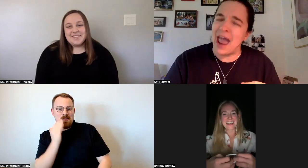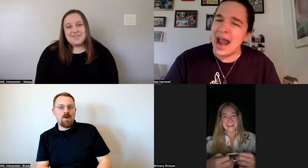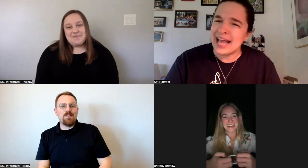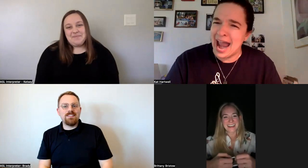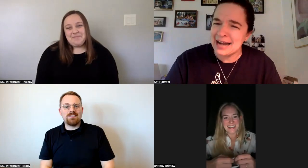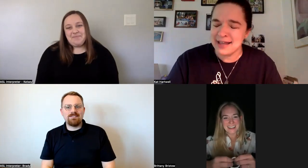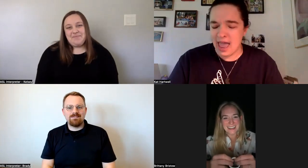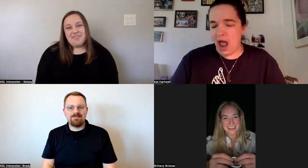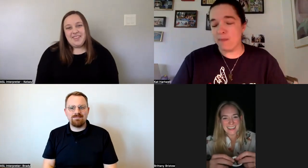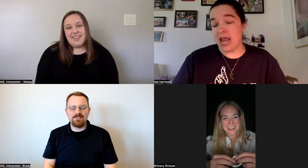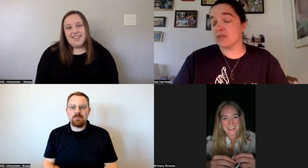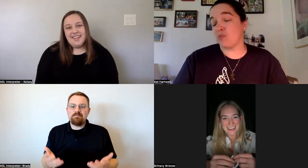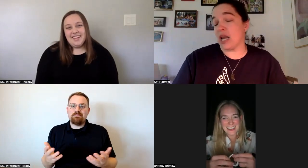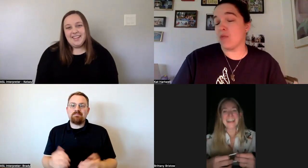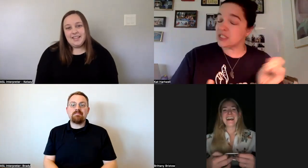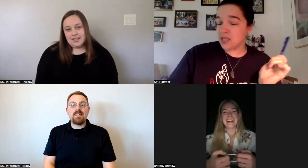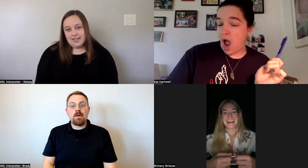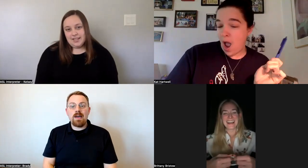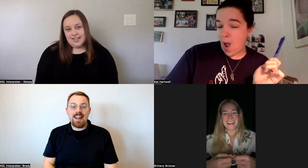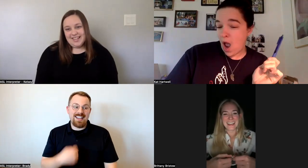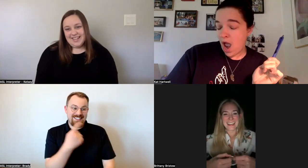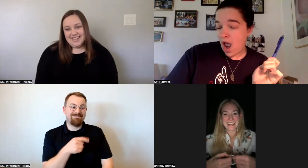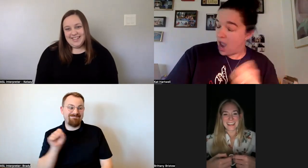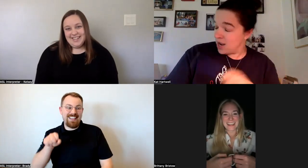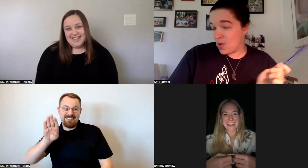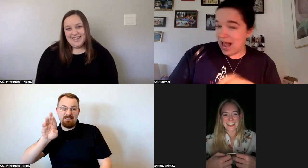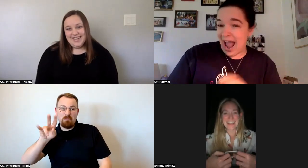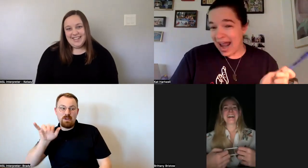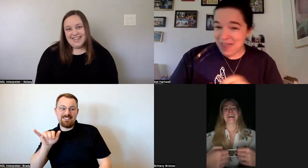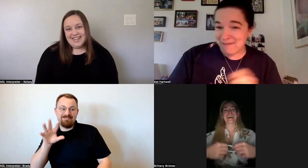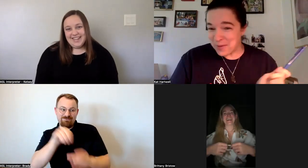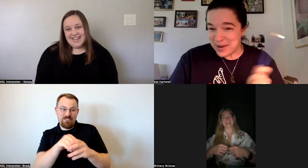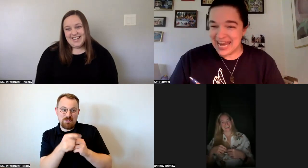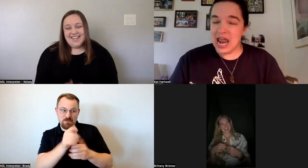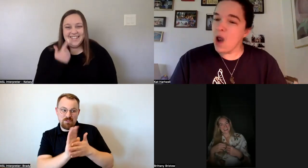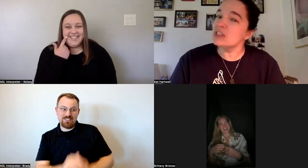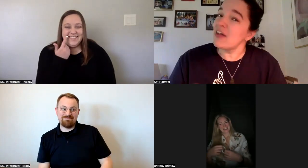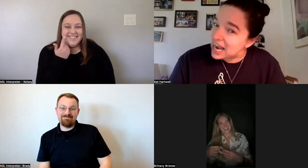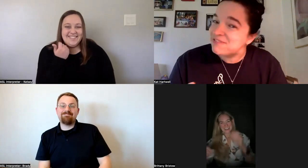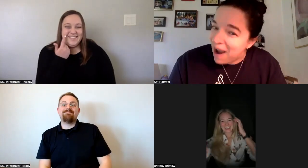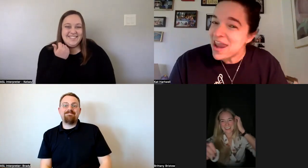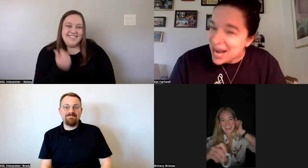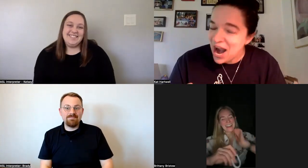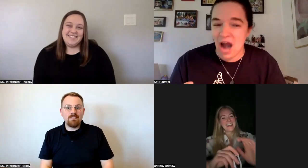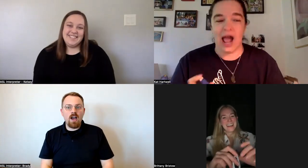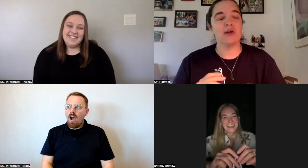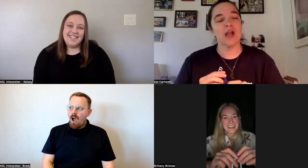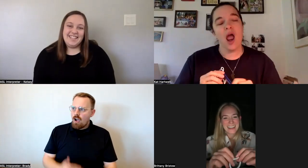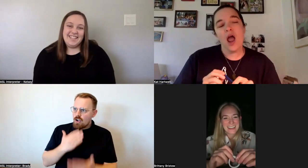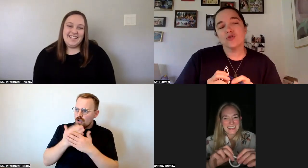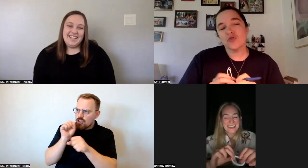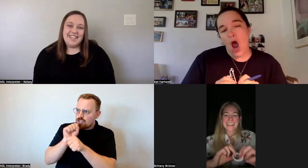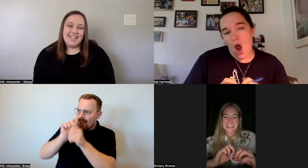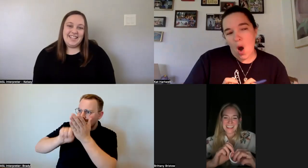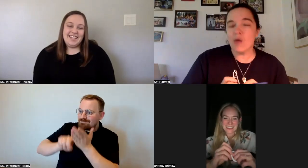me hear that tact. I was like, it's Brittany Bristow. You can't hide that from me. You know, that's very good. I was